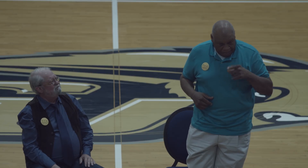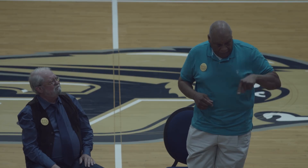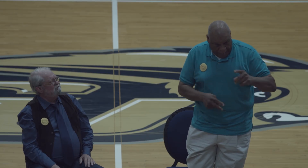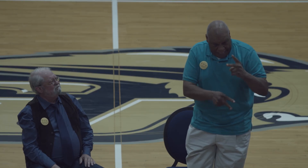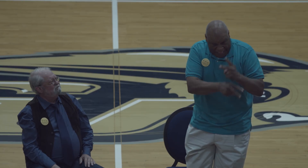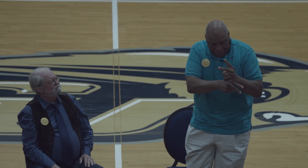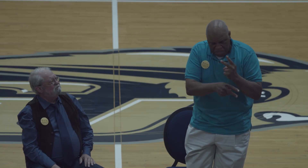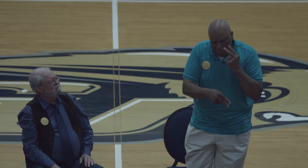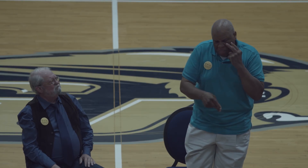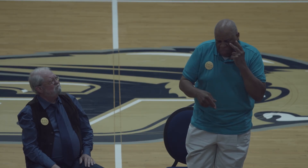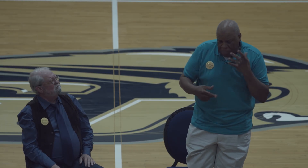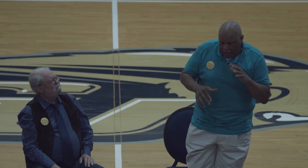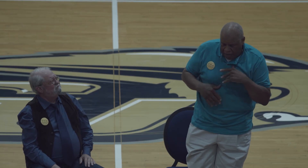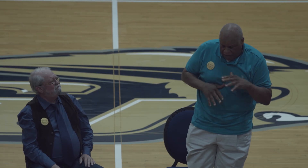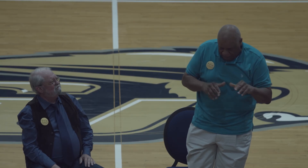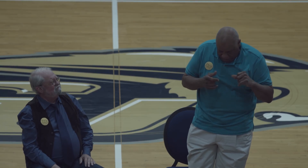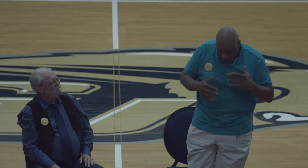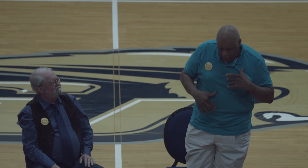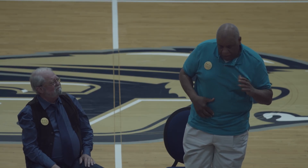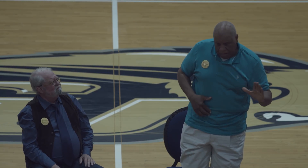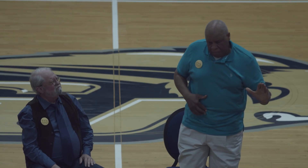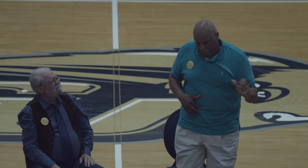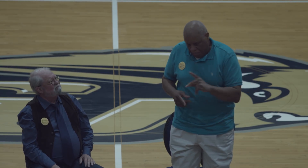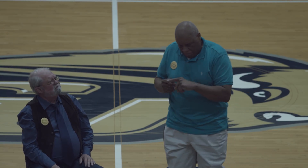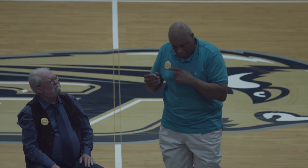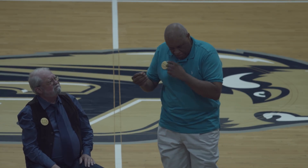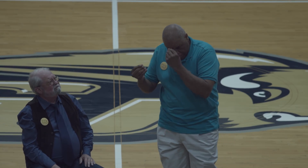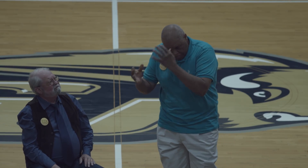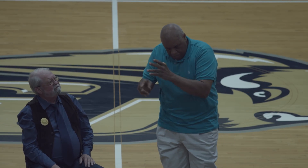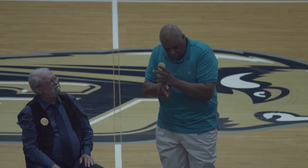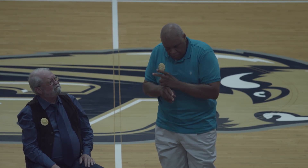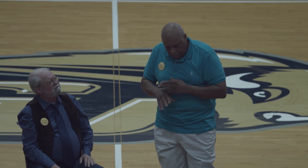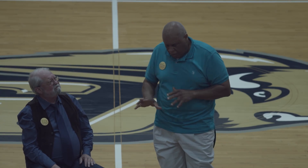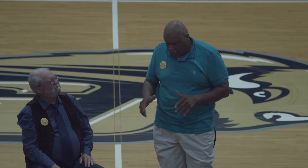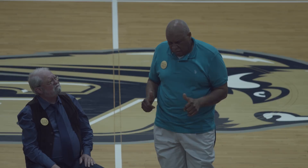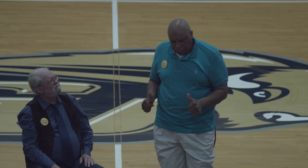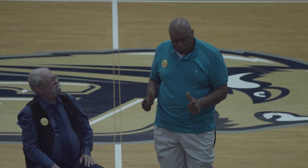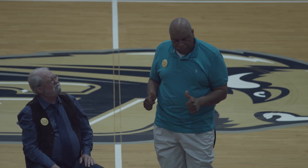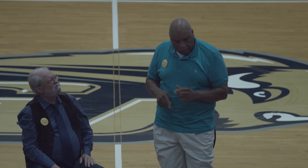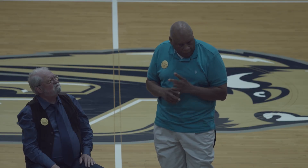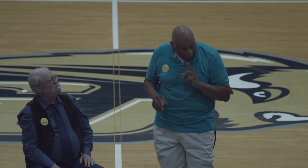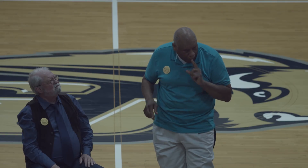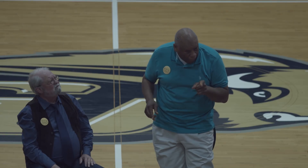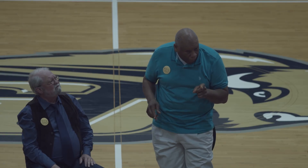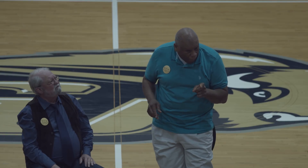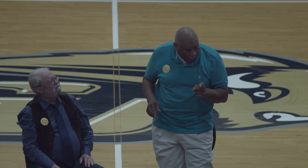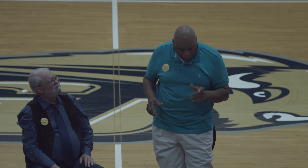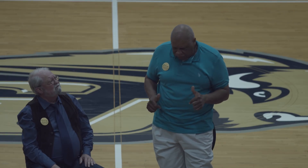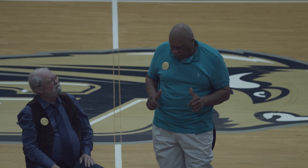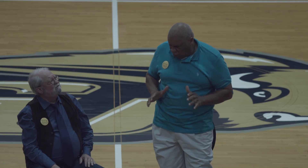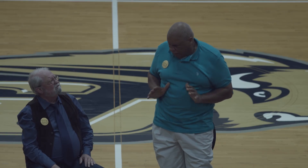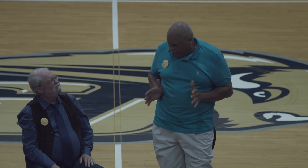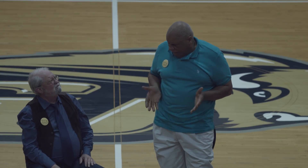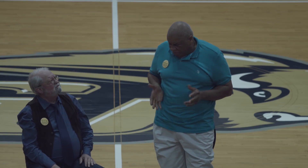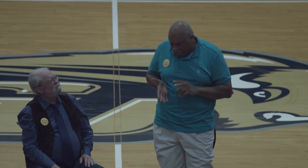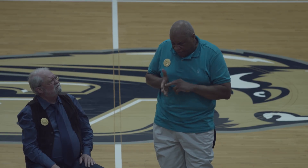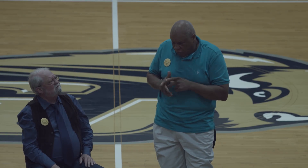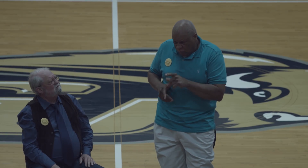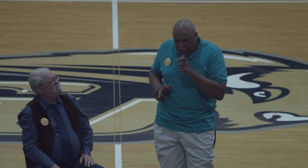non-violent protest, that it was being maintained that way. I informed my supervisors of this. I said, everything